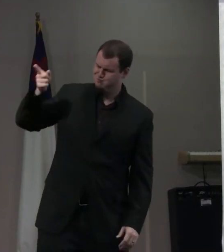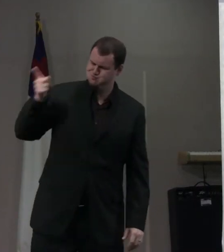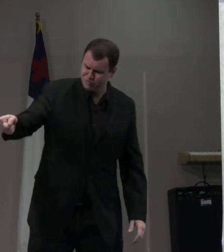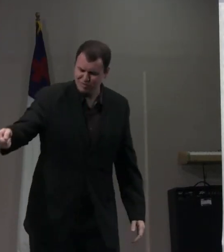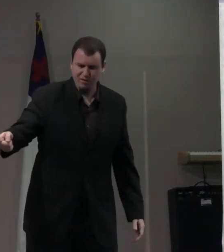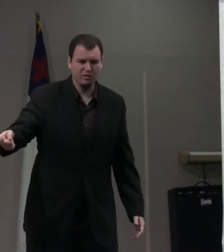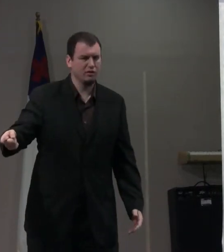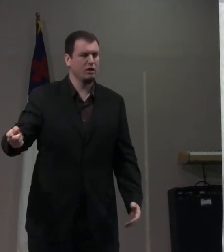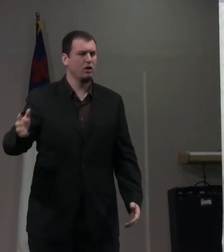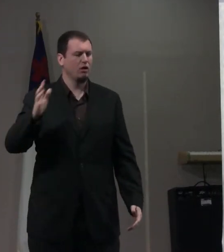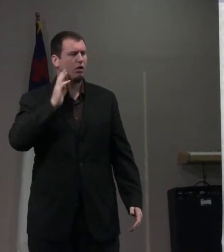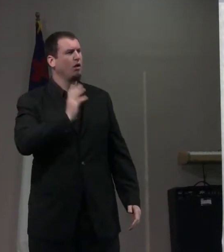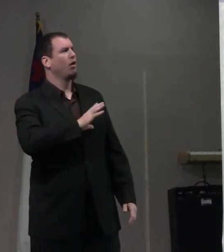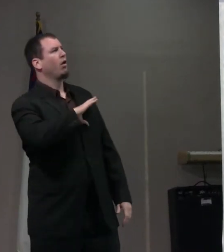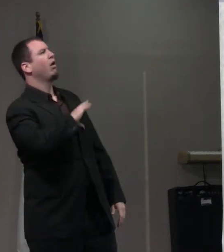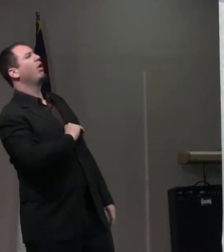them. He could have rebuked them.